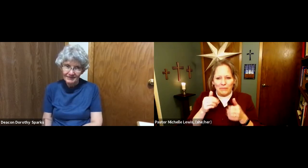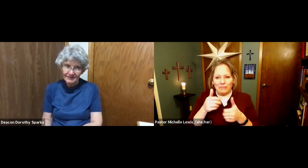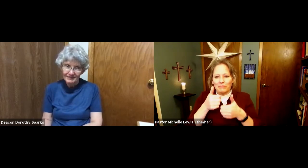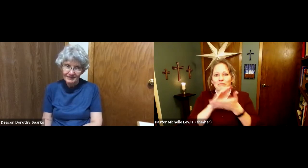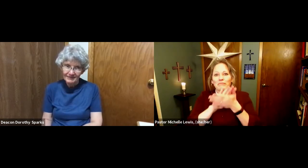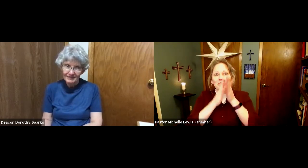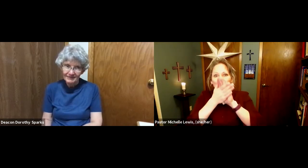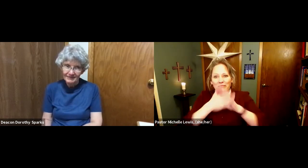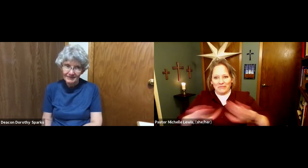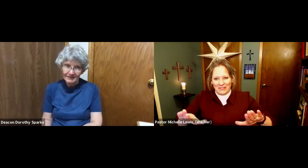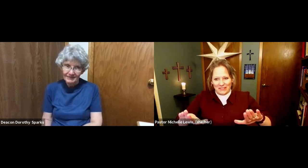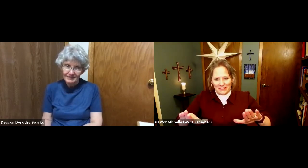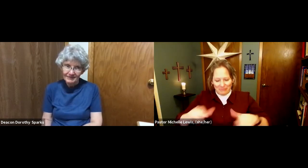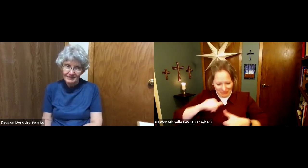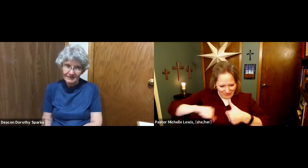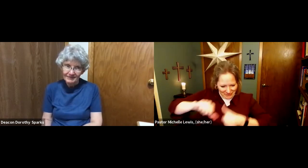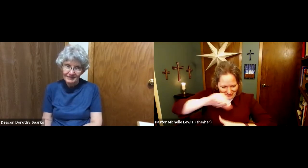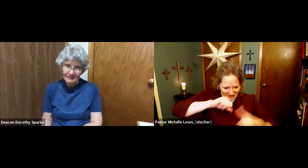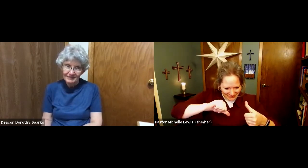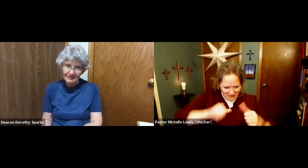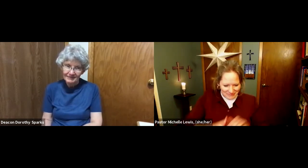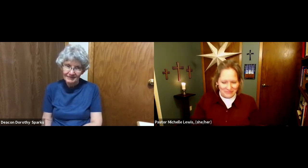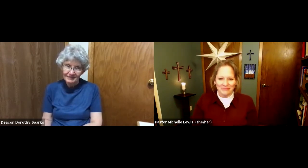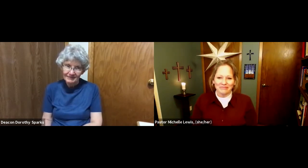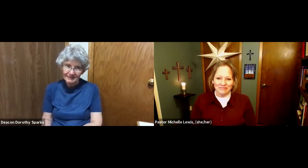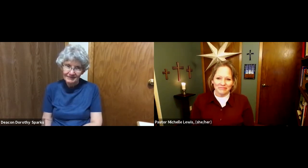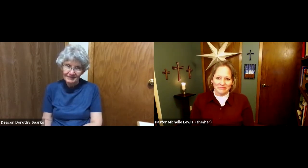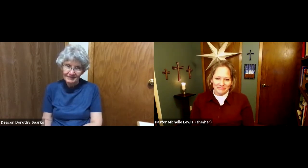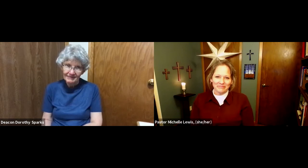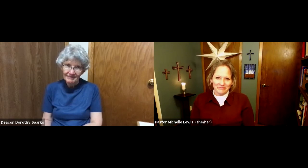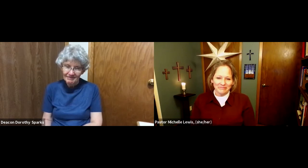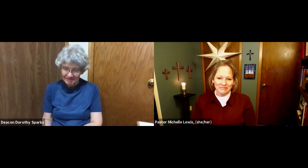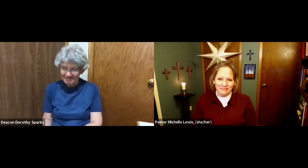Please take some time to share the peace with one another.